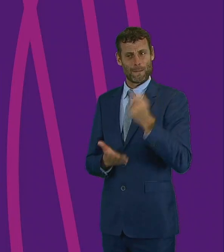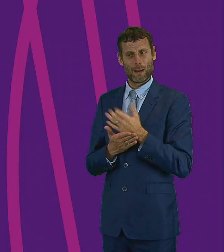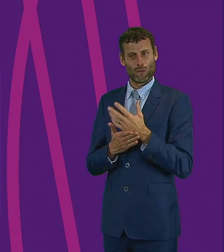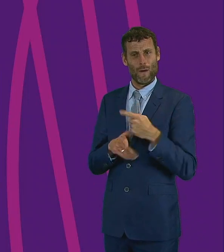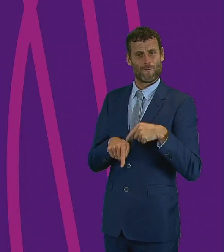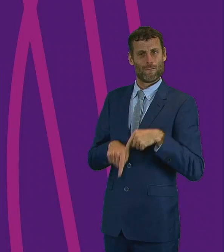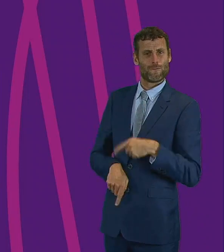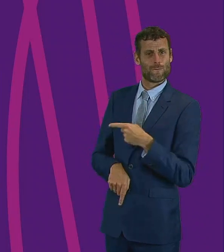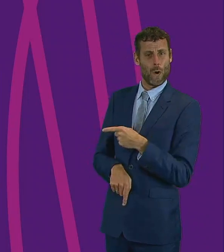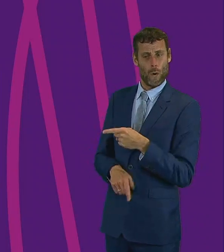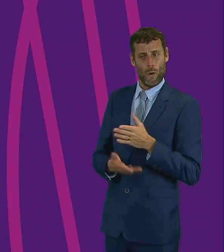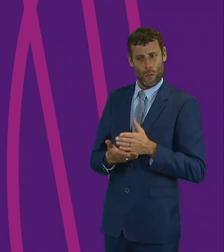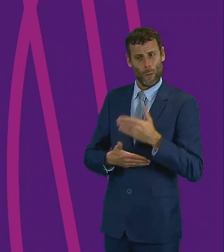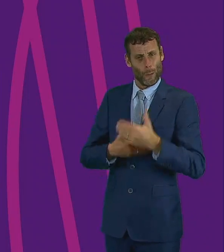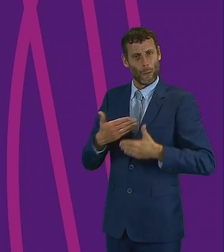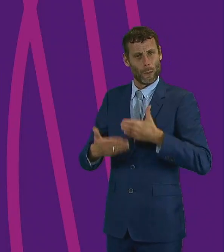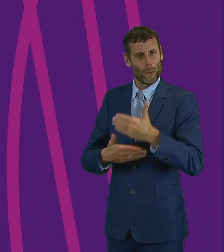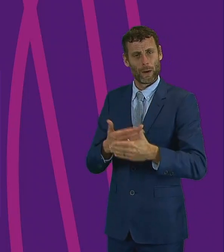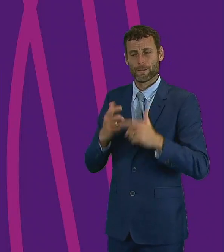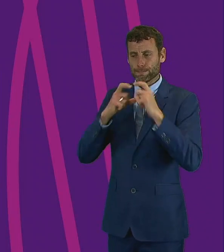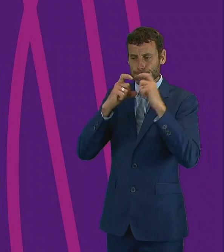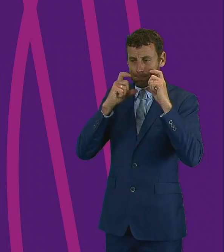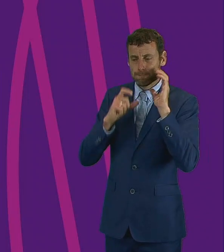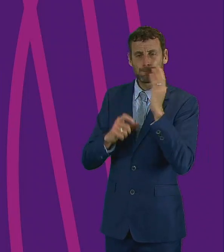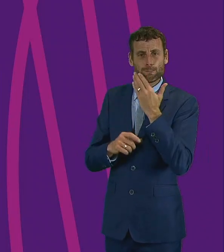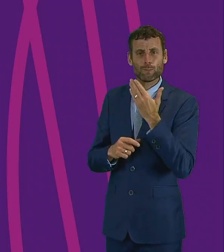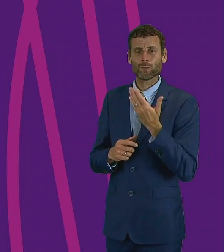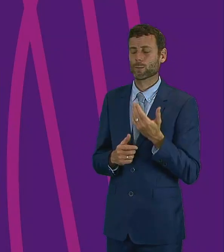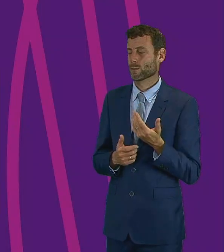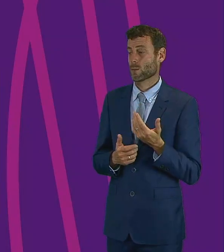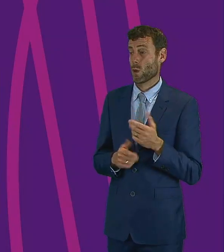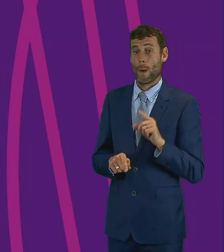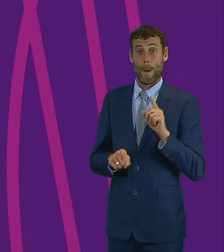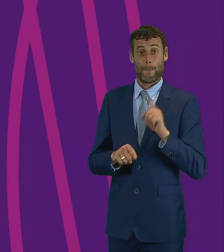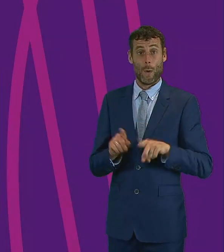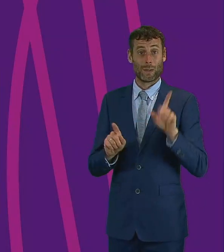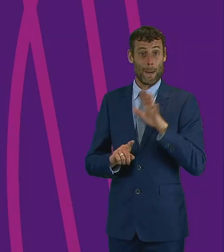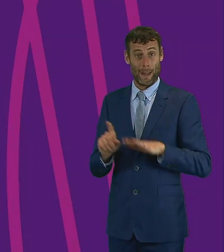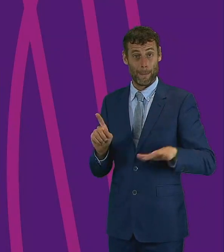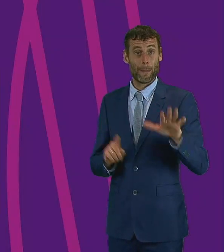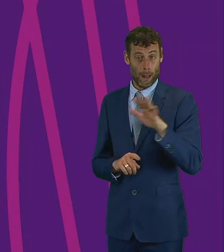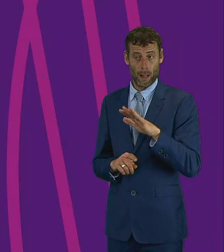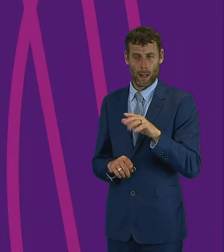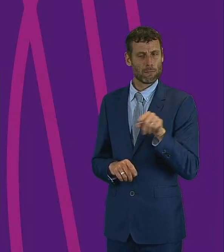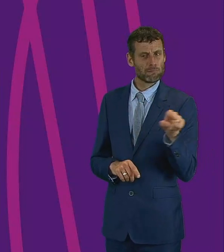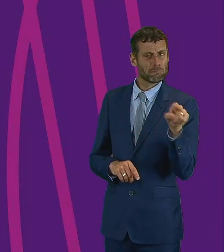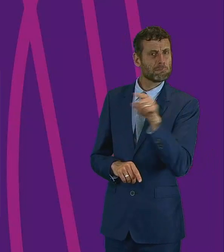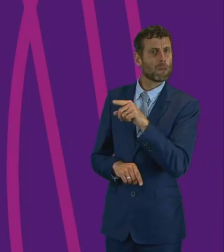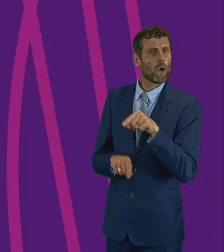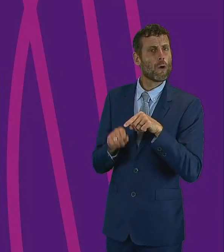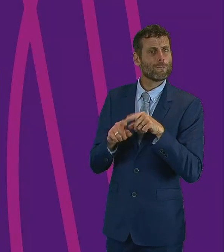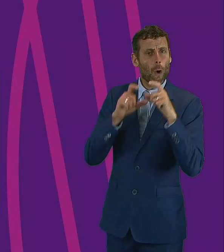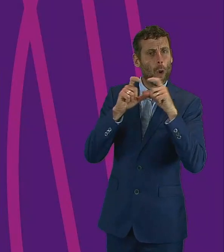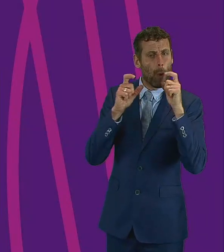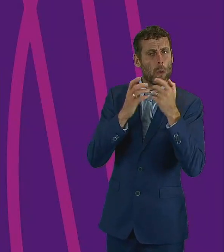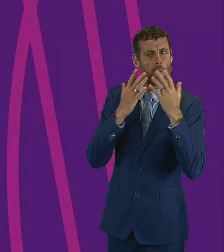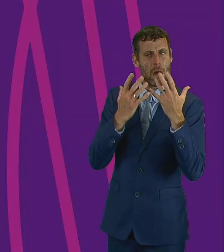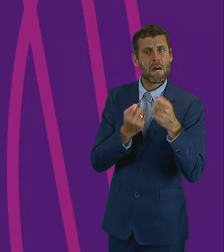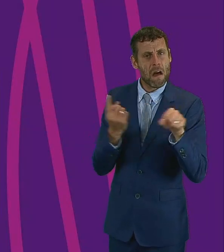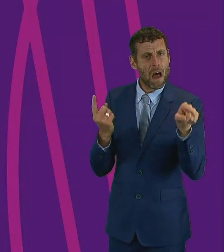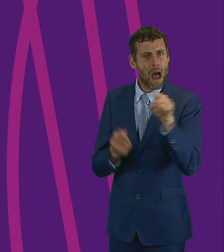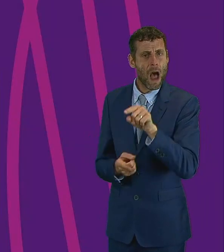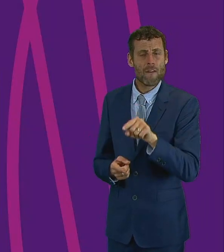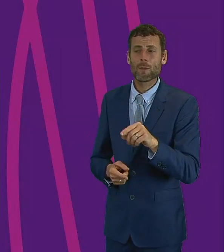at all stages. I think on face coverings, I think the vast majority of people are complying, but anybody who is not and they don't have a good